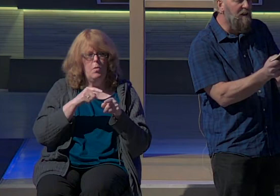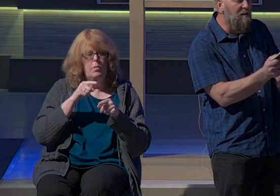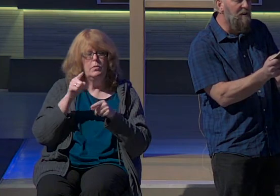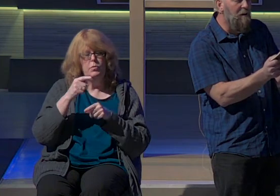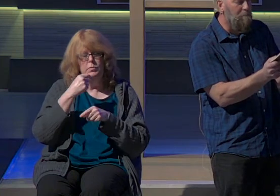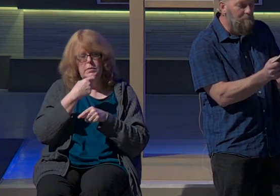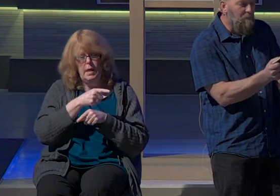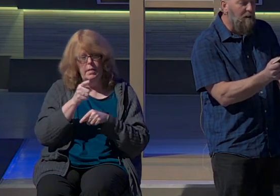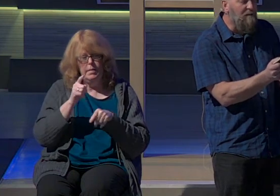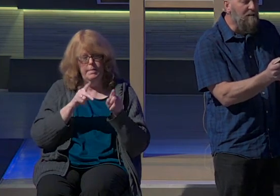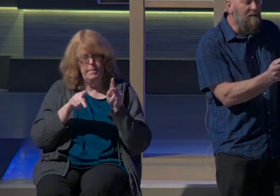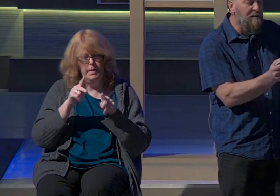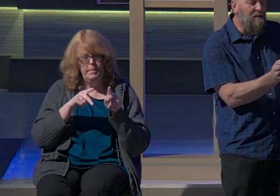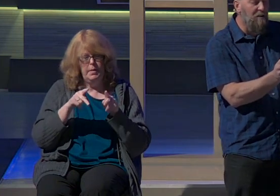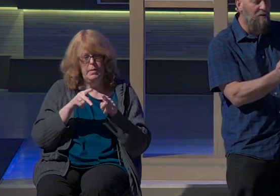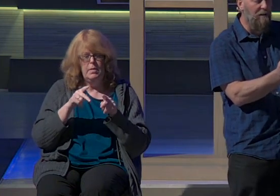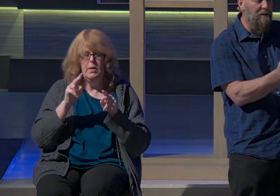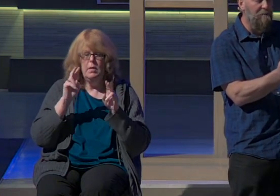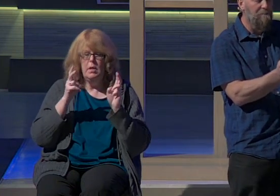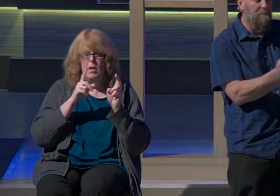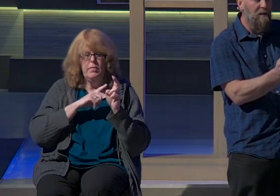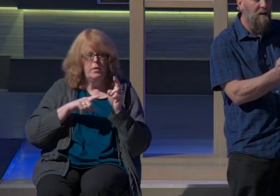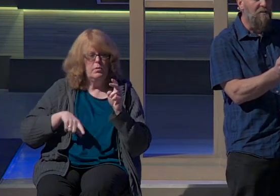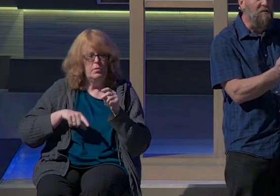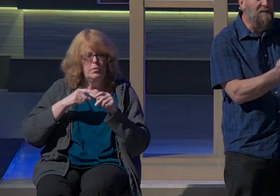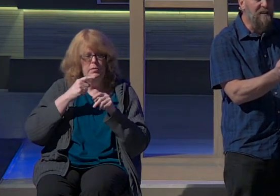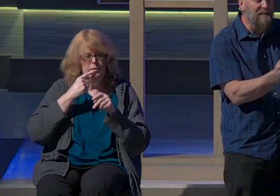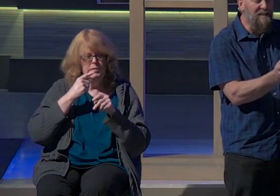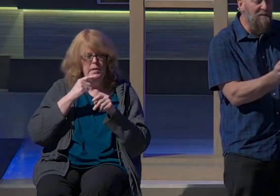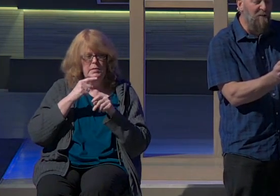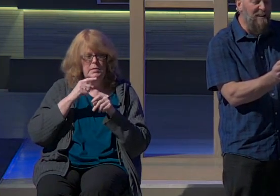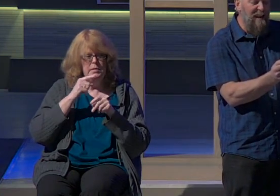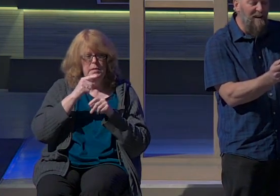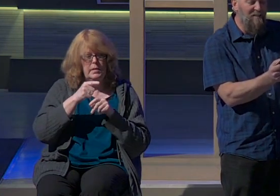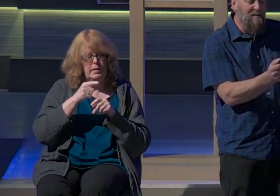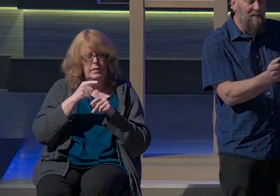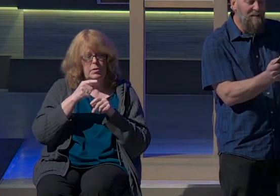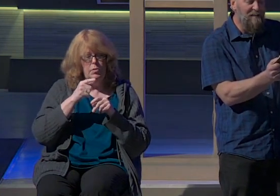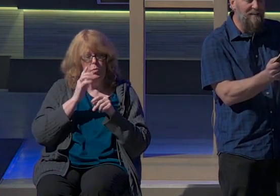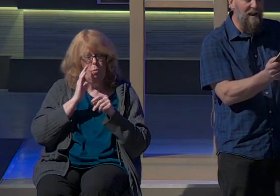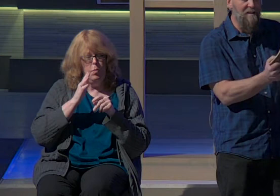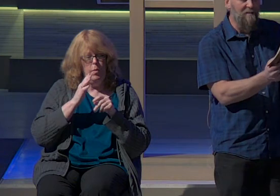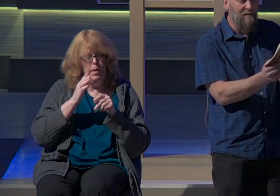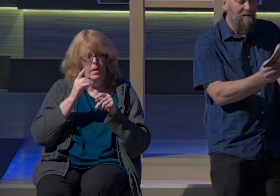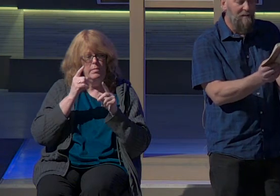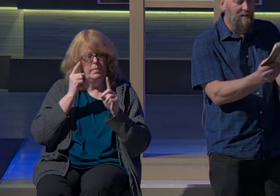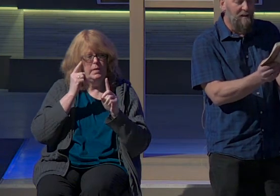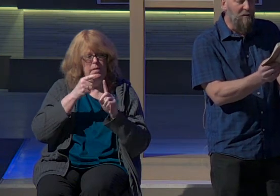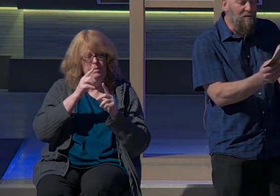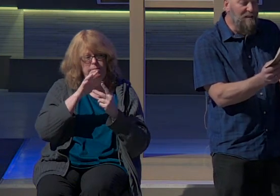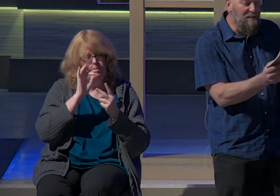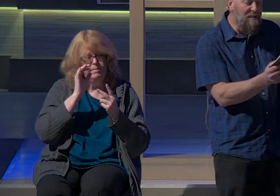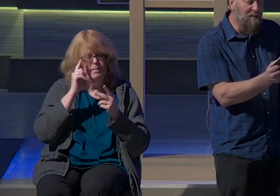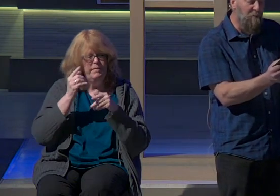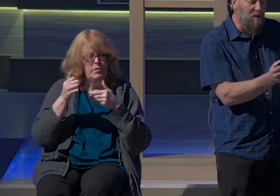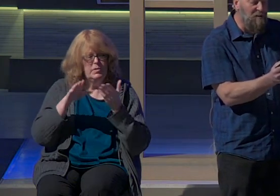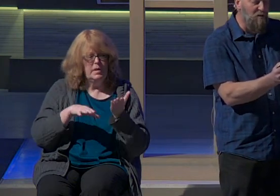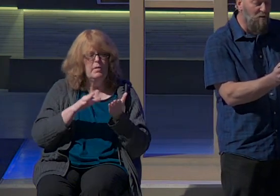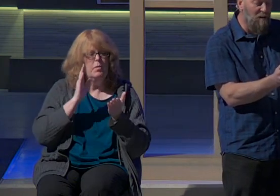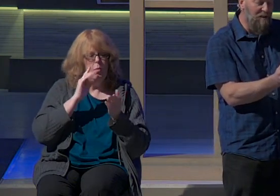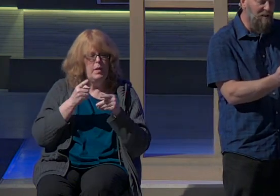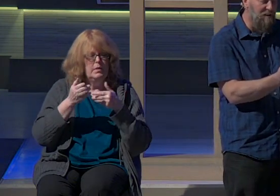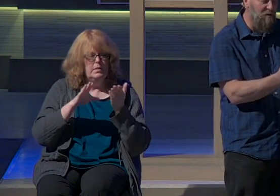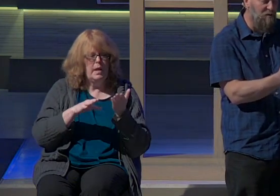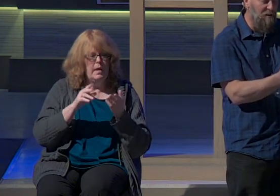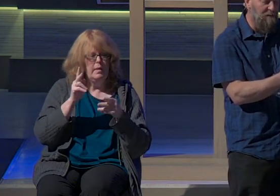are to tell them, thus says the Lord, those destined for death to death, those destined for the